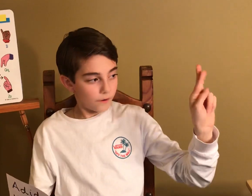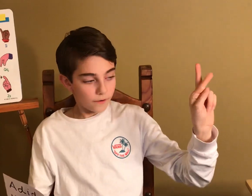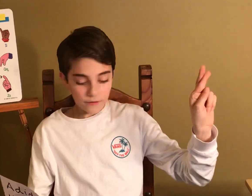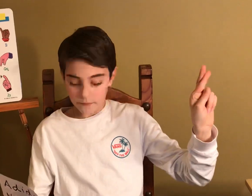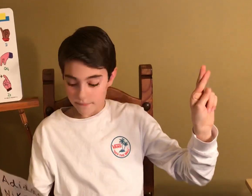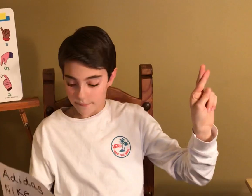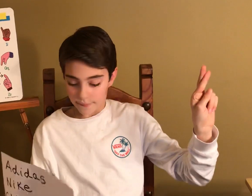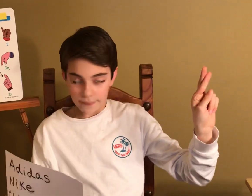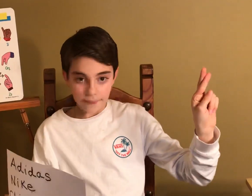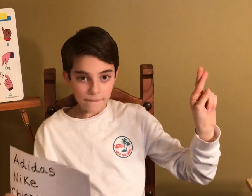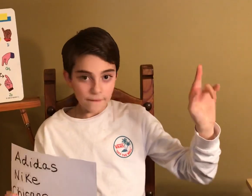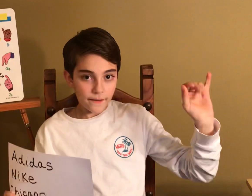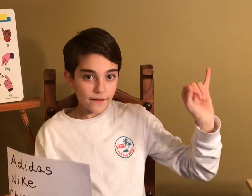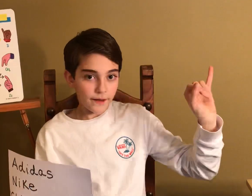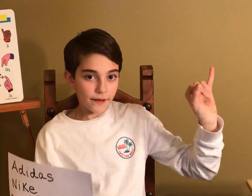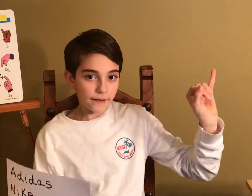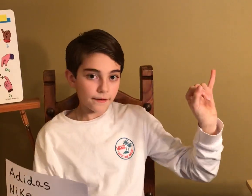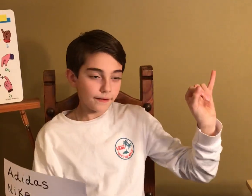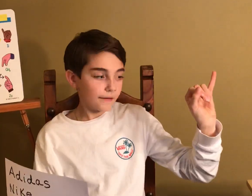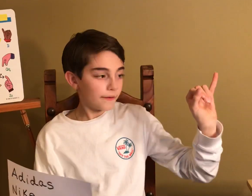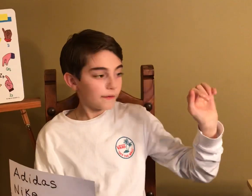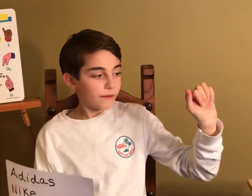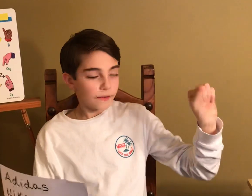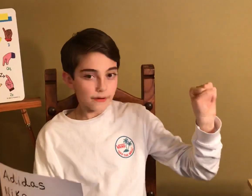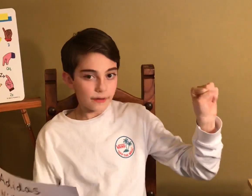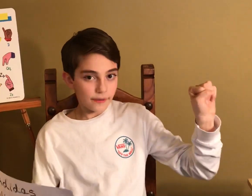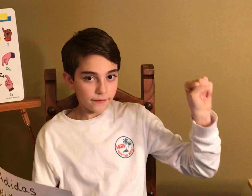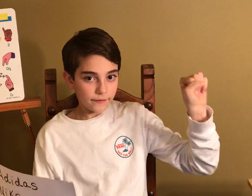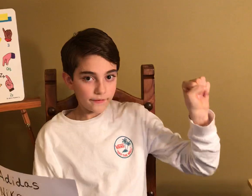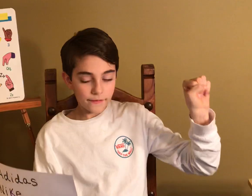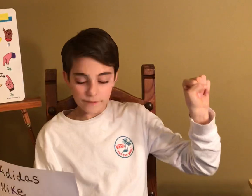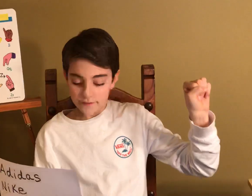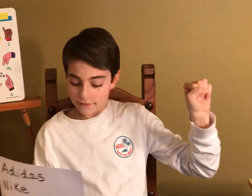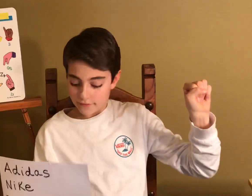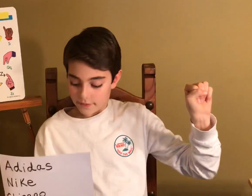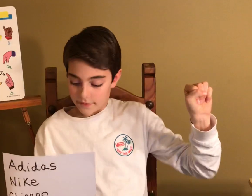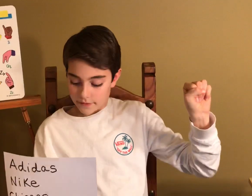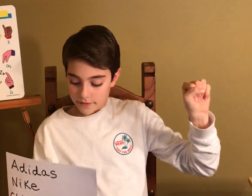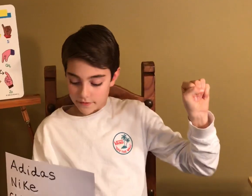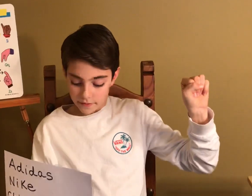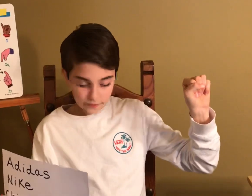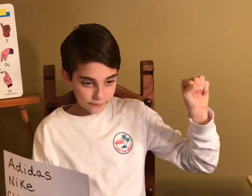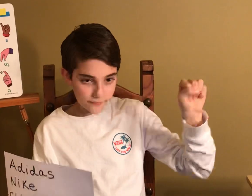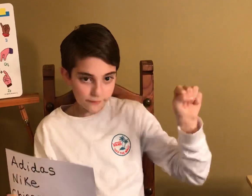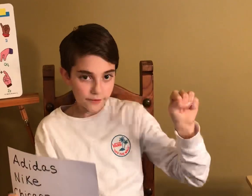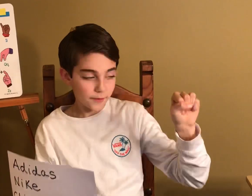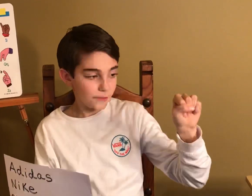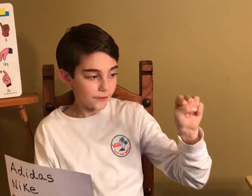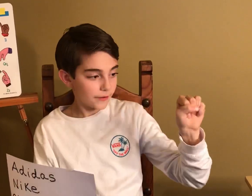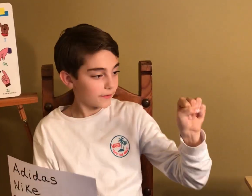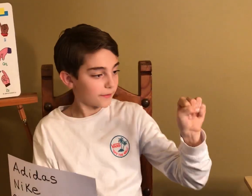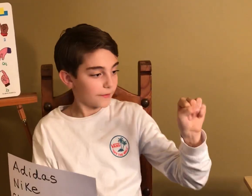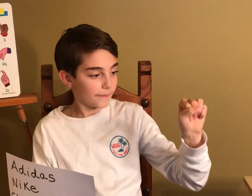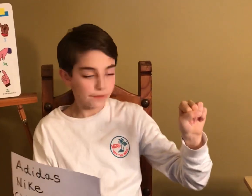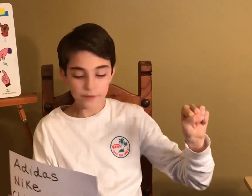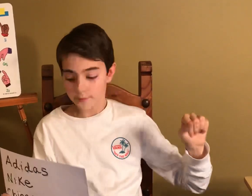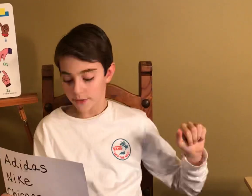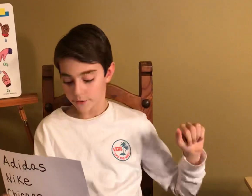R, I, and S. Alright, now here's Starbucks. This is a special